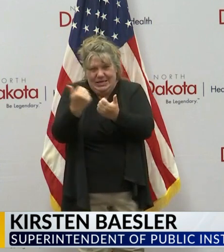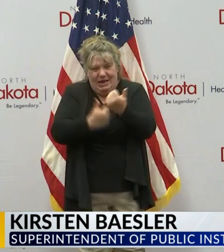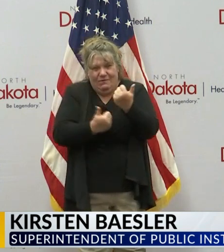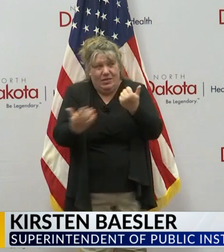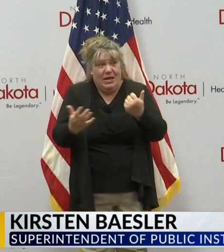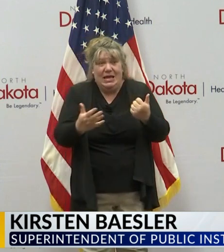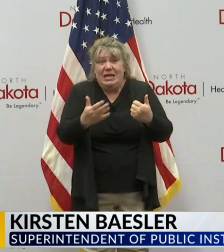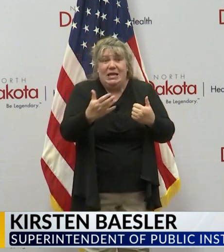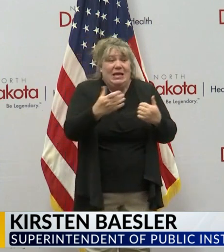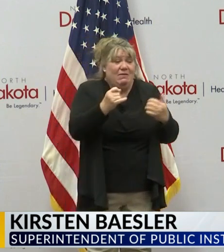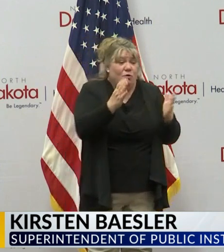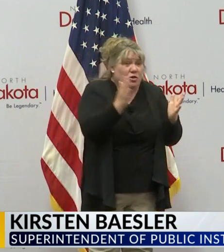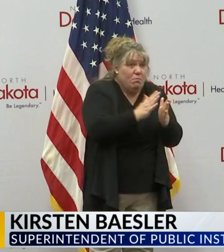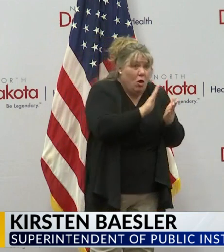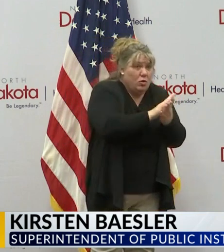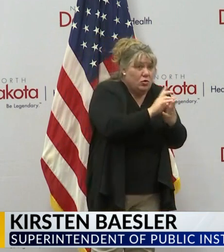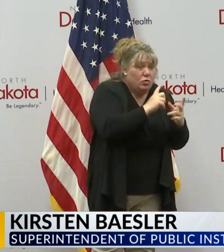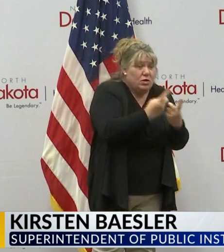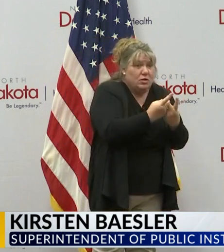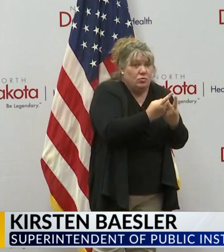you're a small school district with